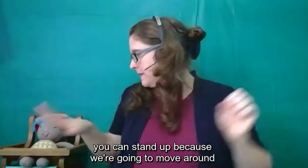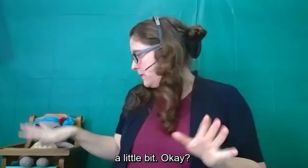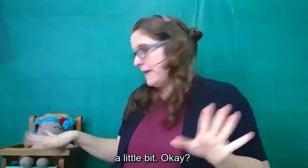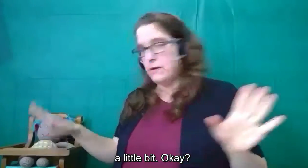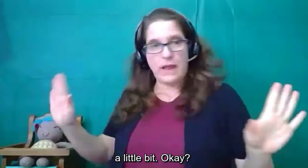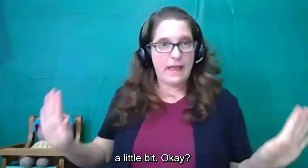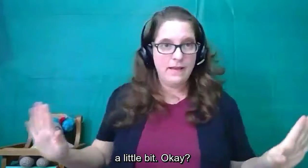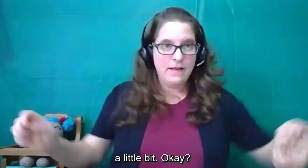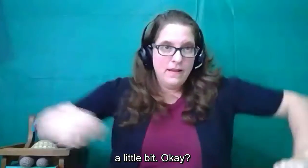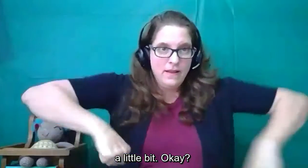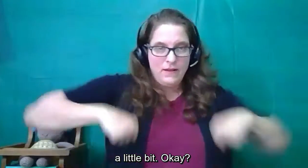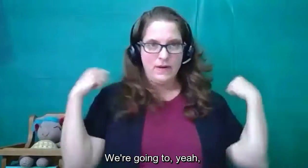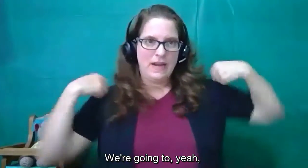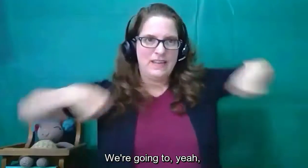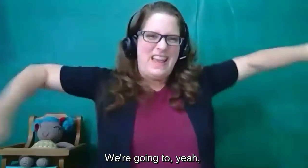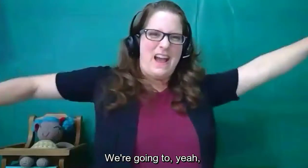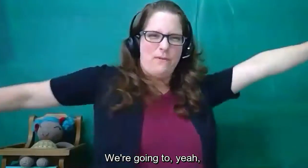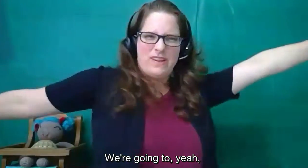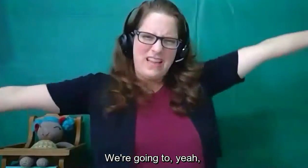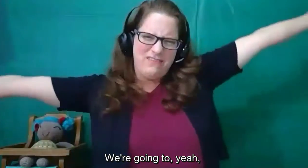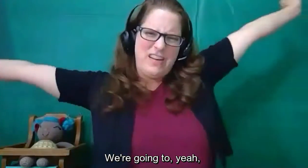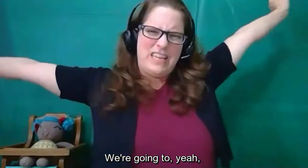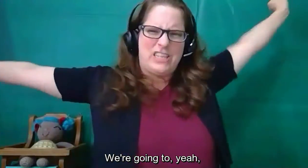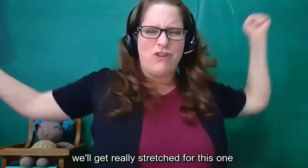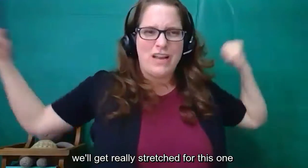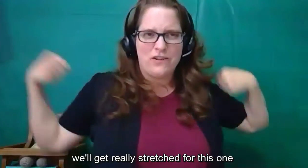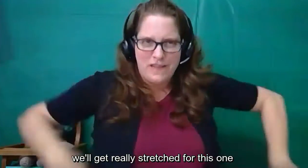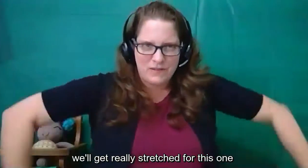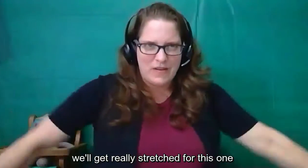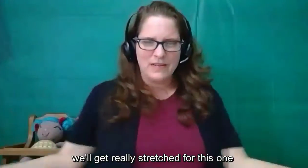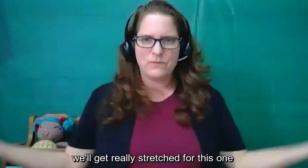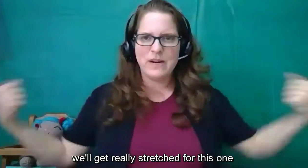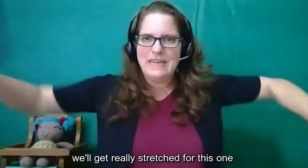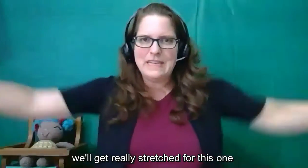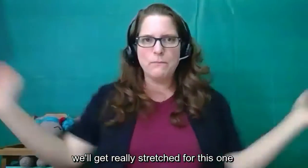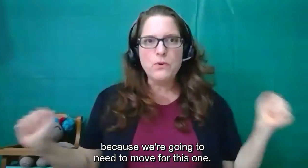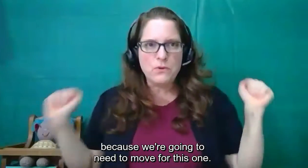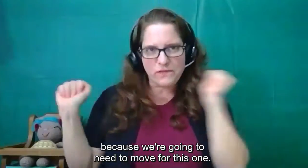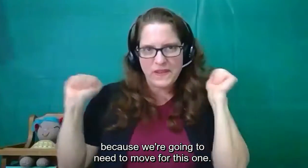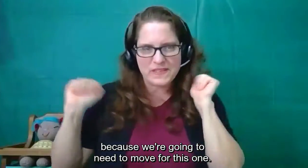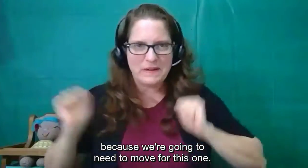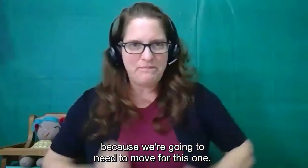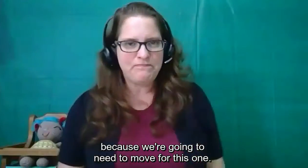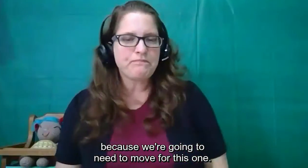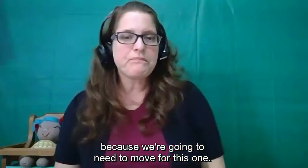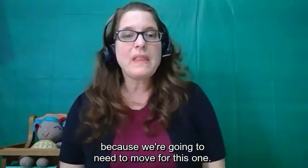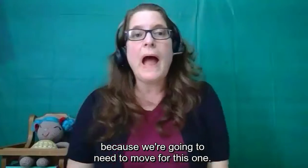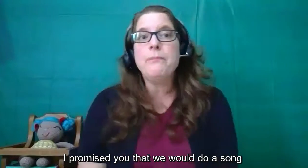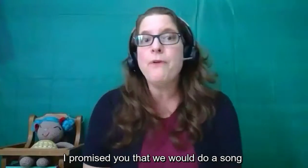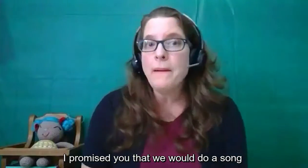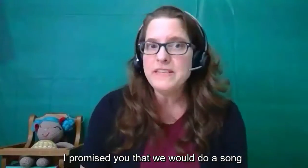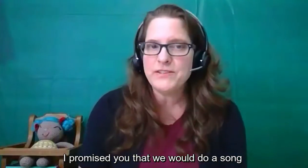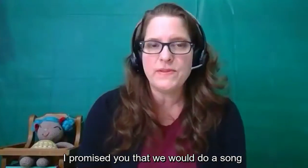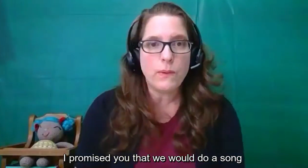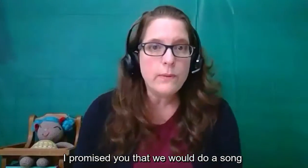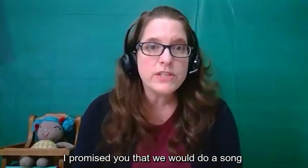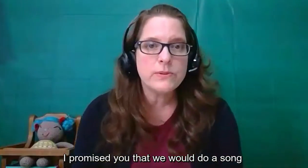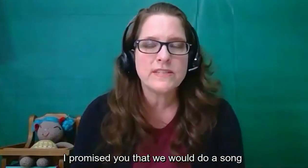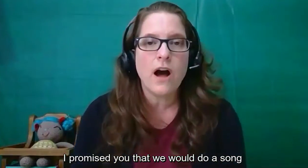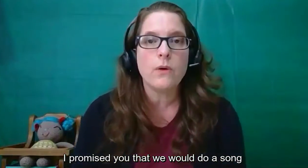little bit, okay? We're going to, we'll get really stretched for this one because we're going to need to move for this one. I promised you that we would do a song where